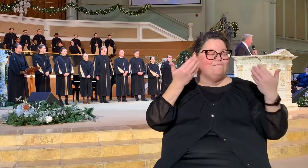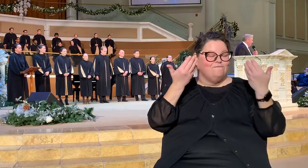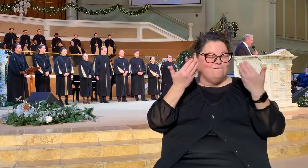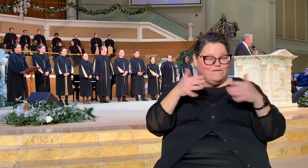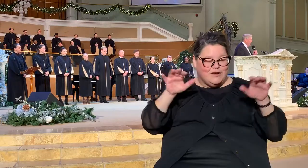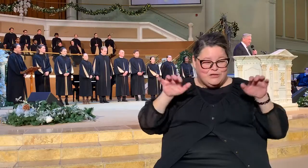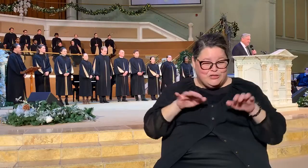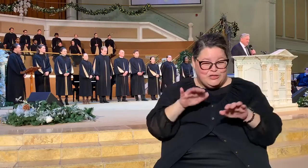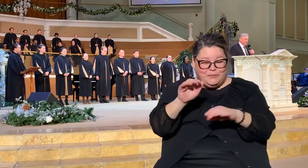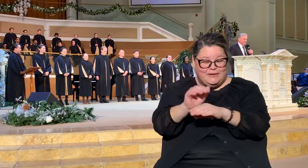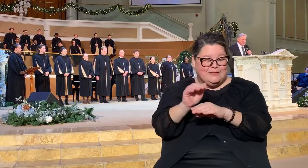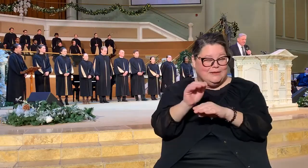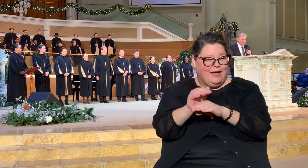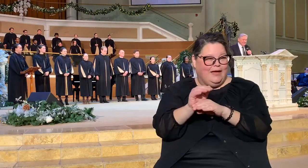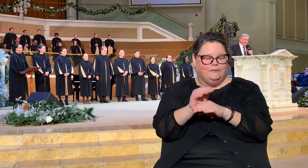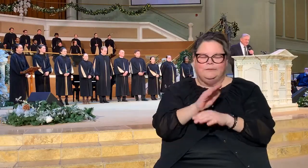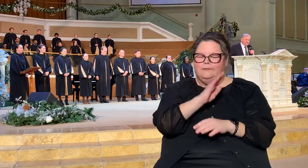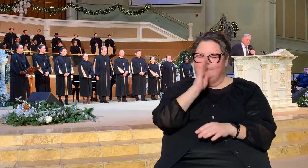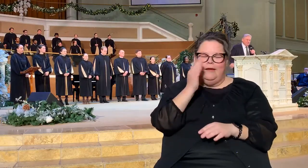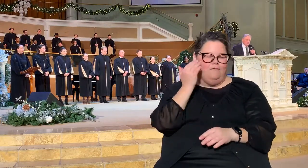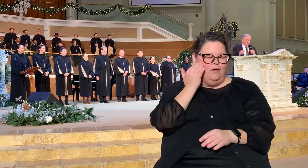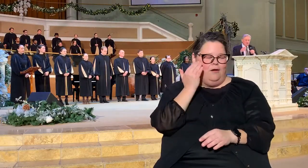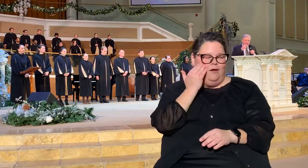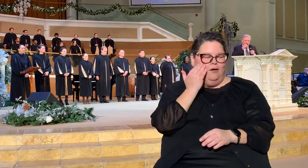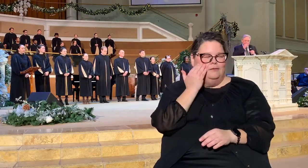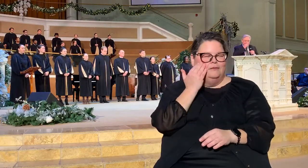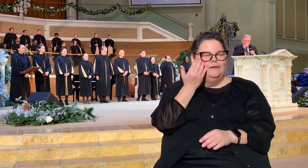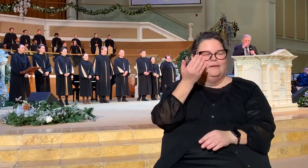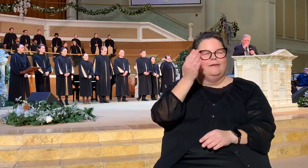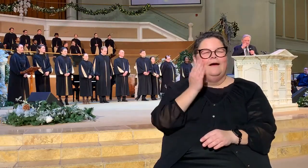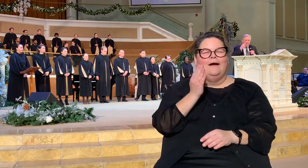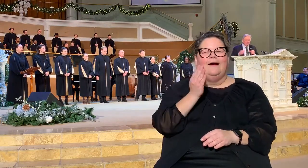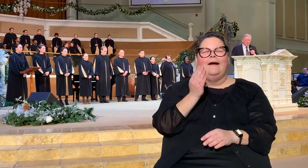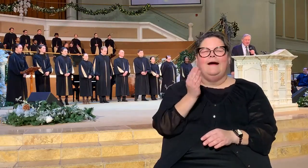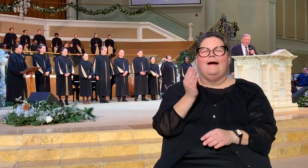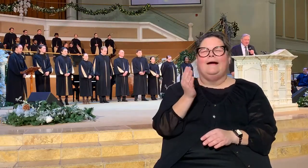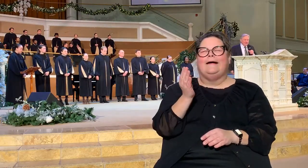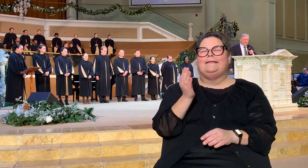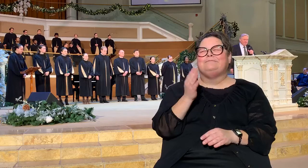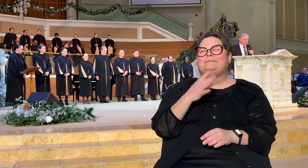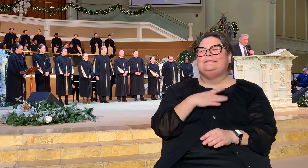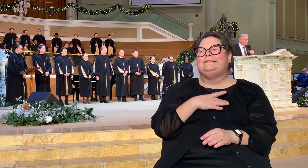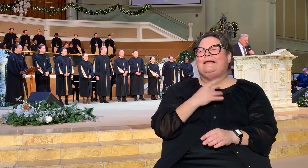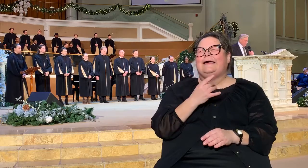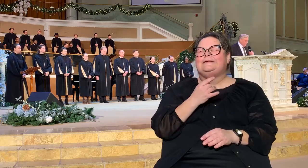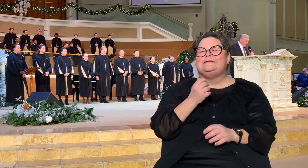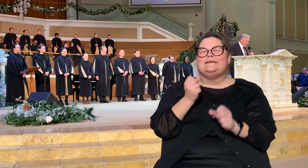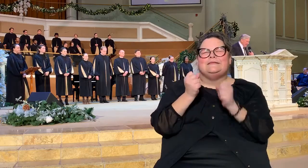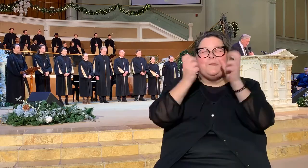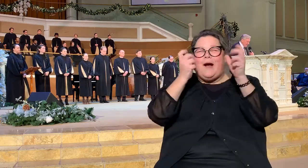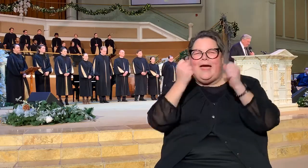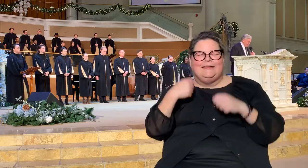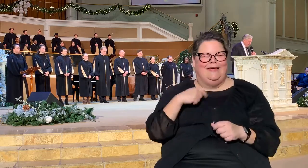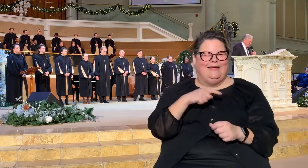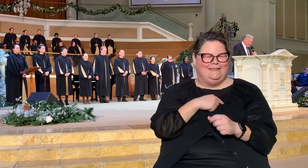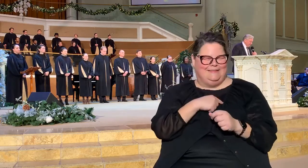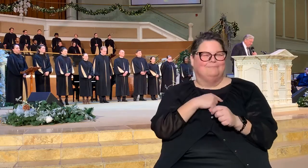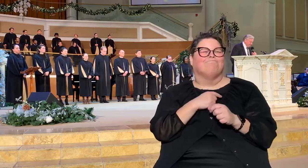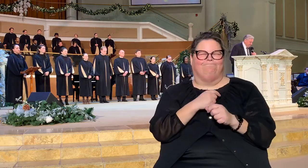never know. God likes to just pull surprises. Here you go. Amen. Don't tell him what he'll do.